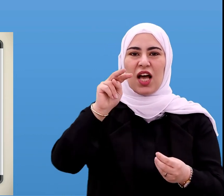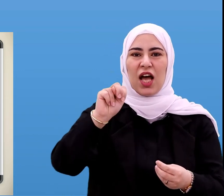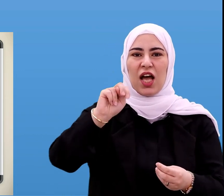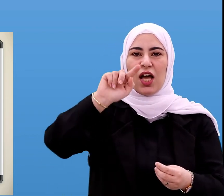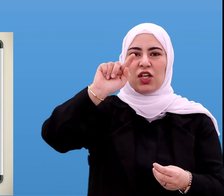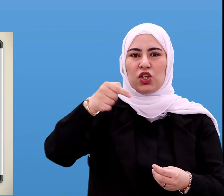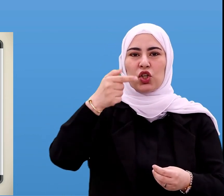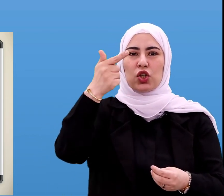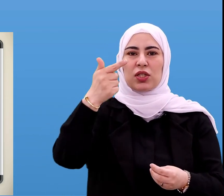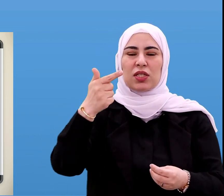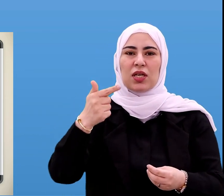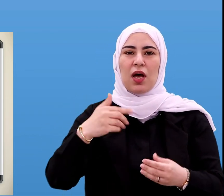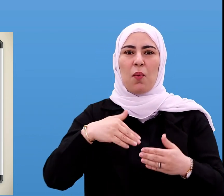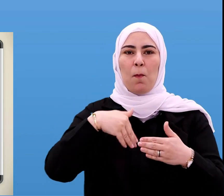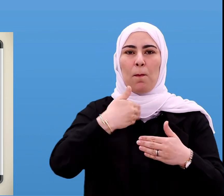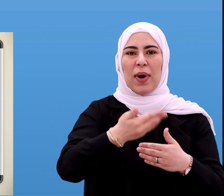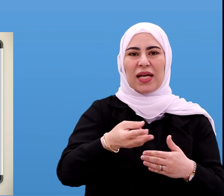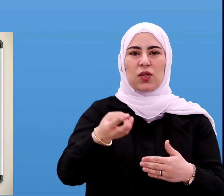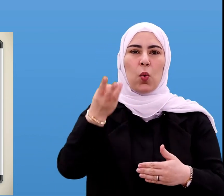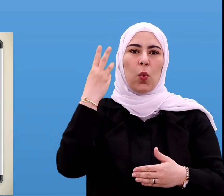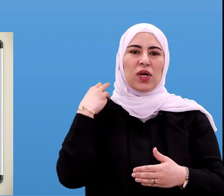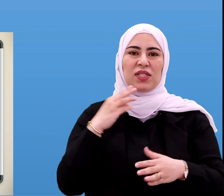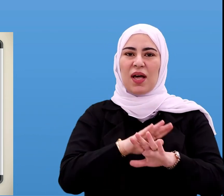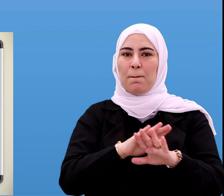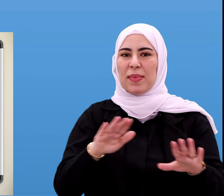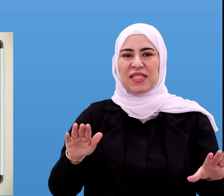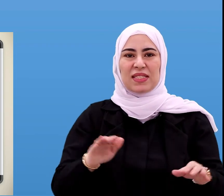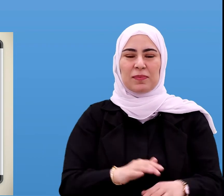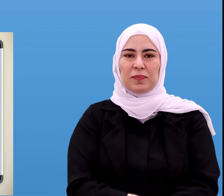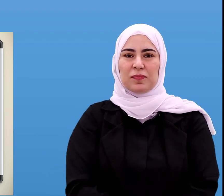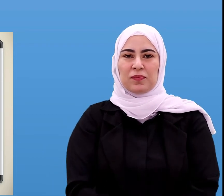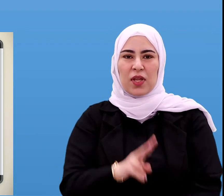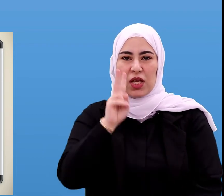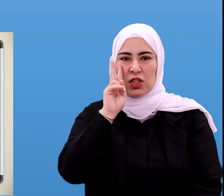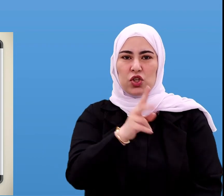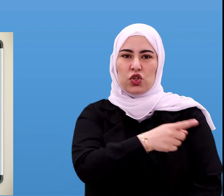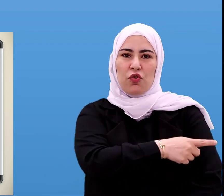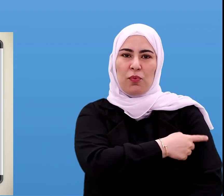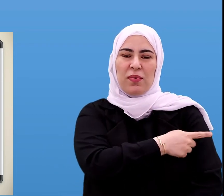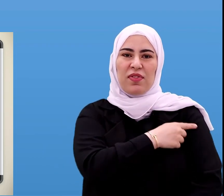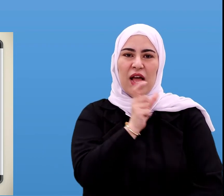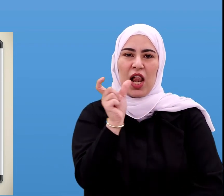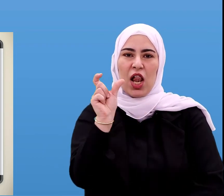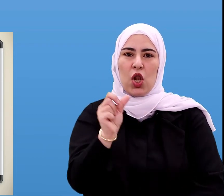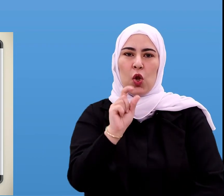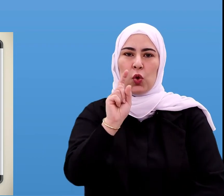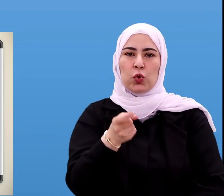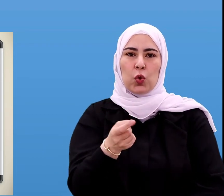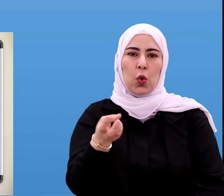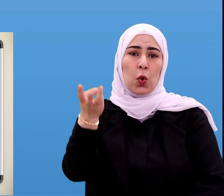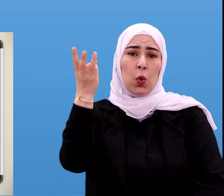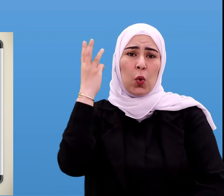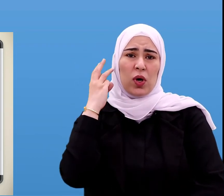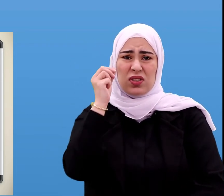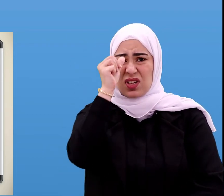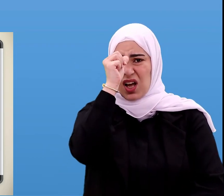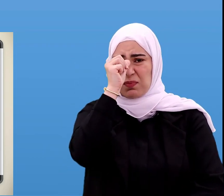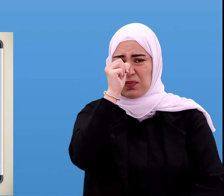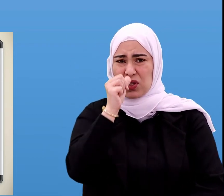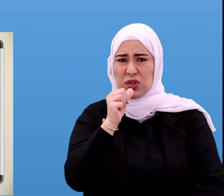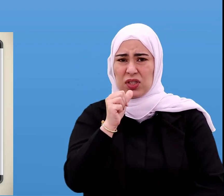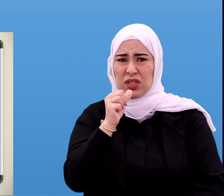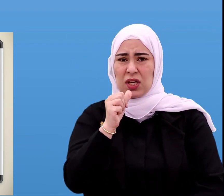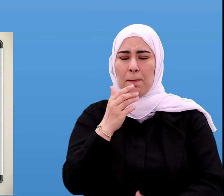class wasn't interested. Let's take an example. Noor was upset because she